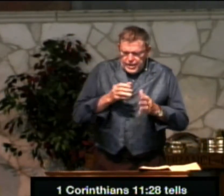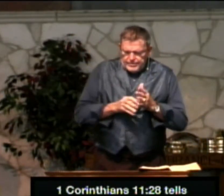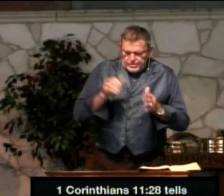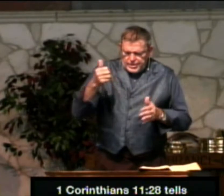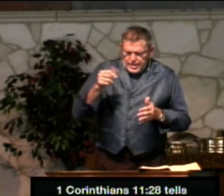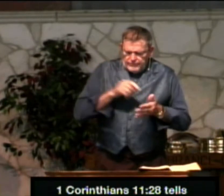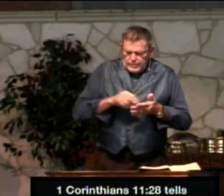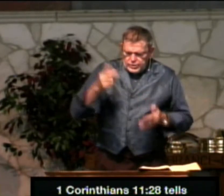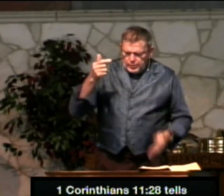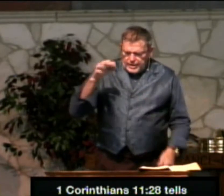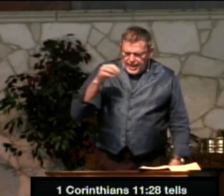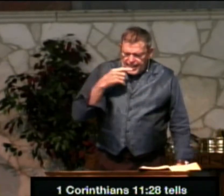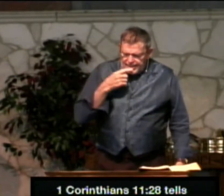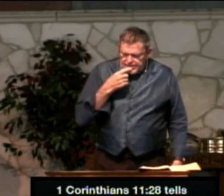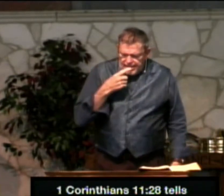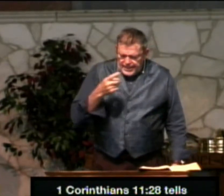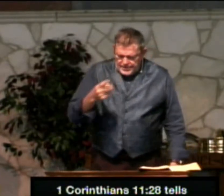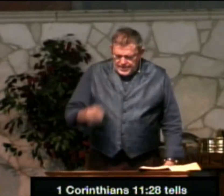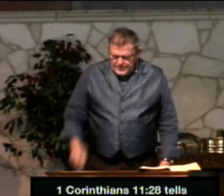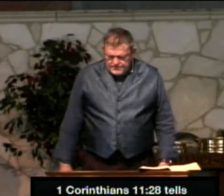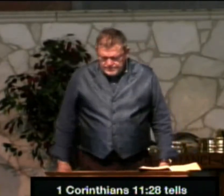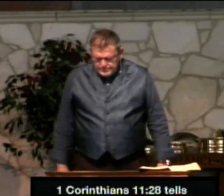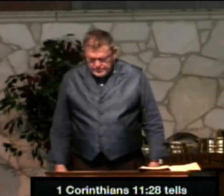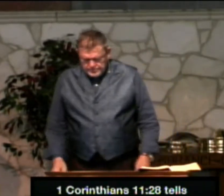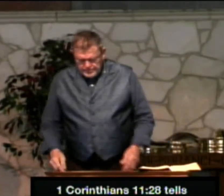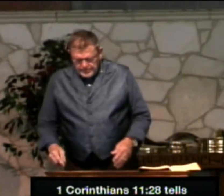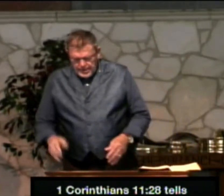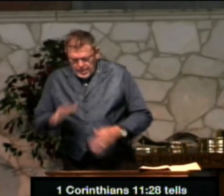In chapter 10, verse 29, it says,